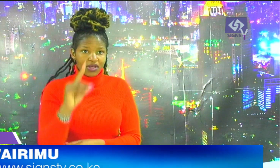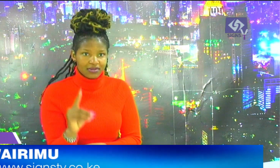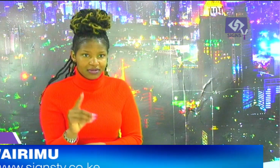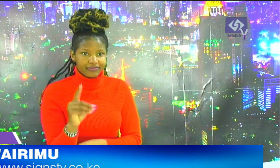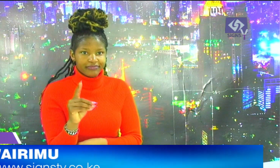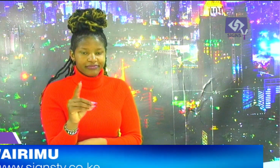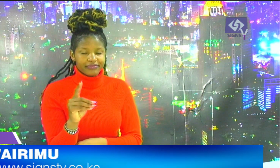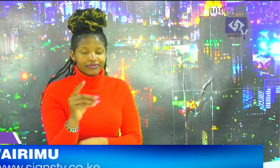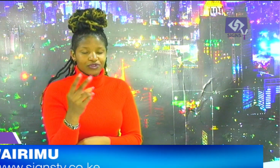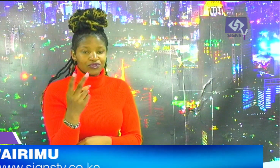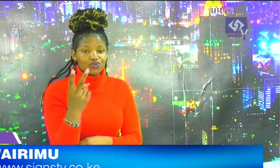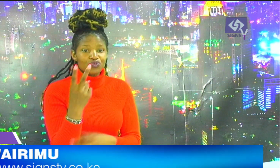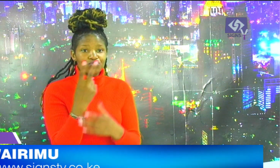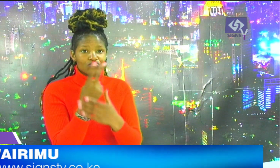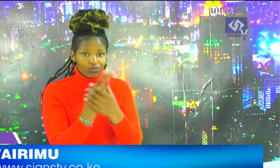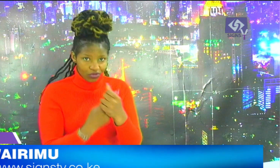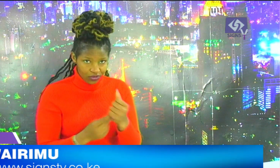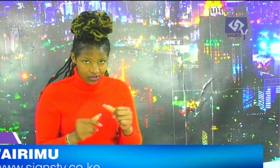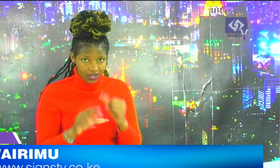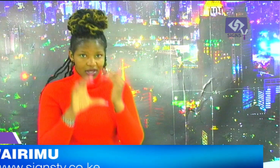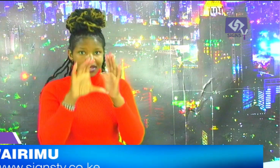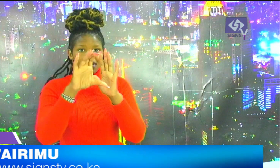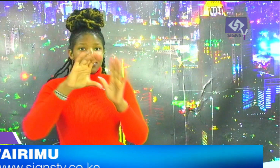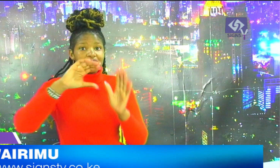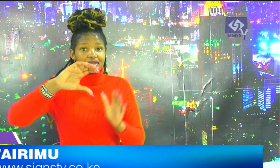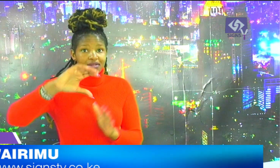counterpart Lloyd Austin.